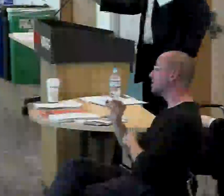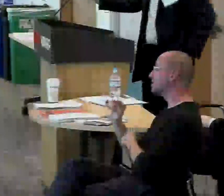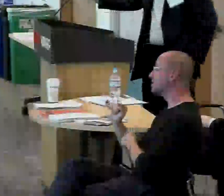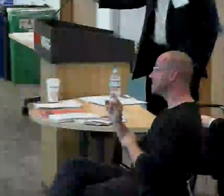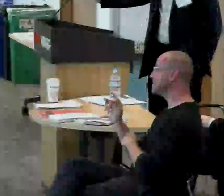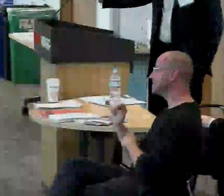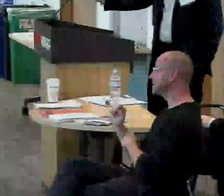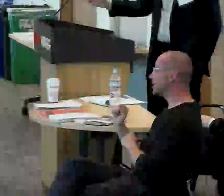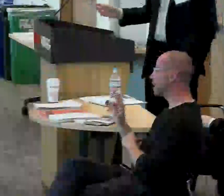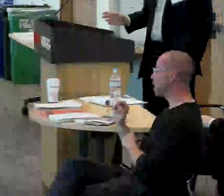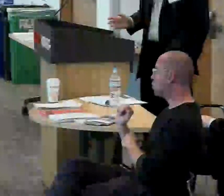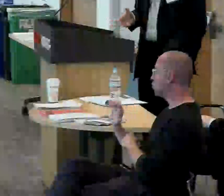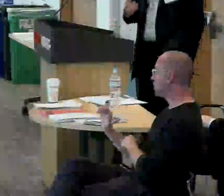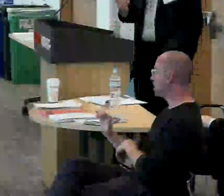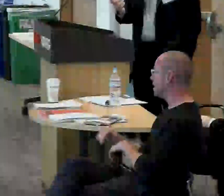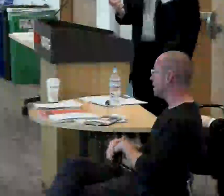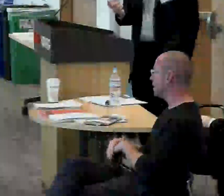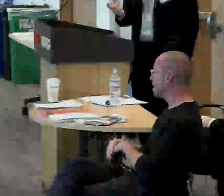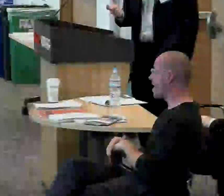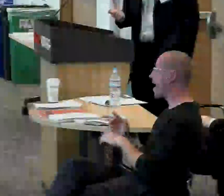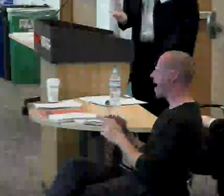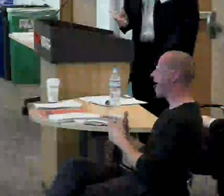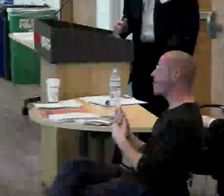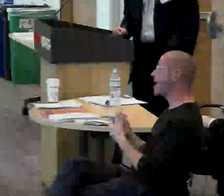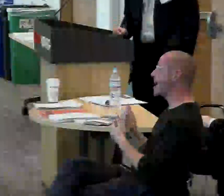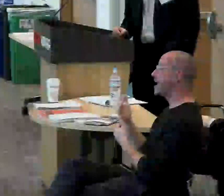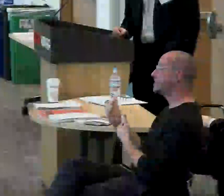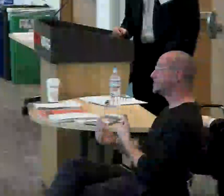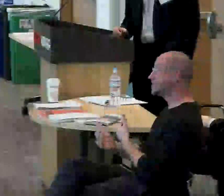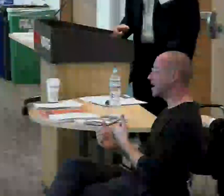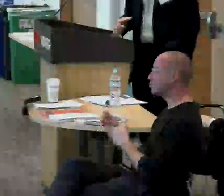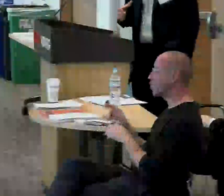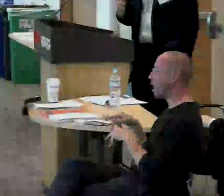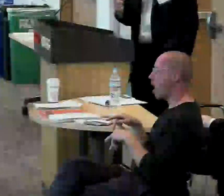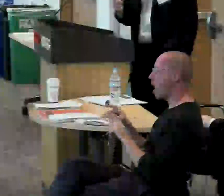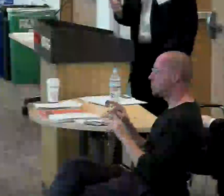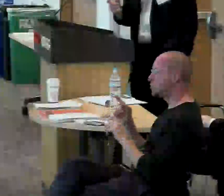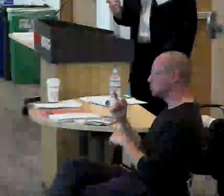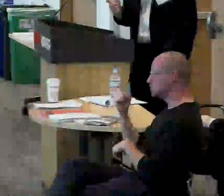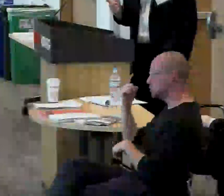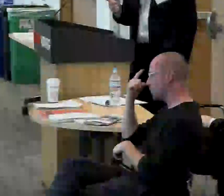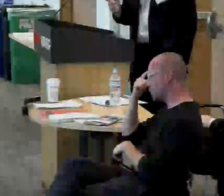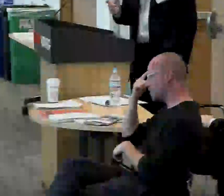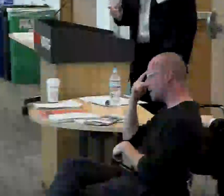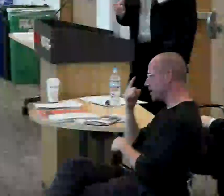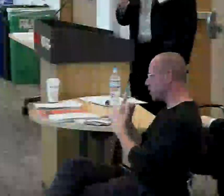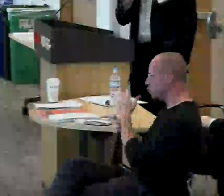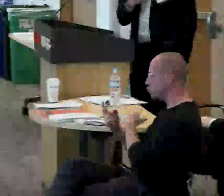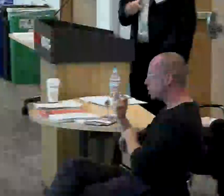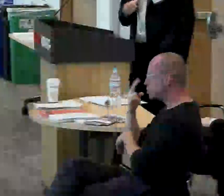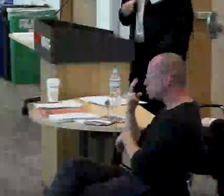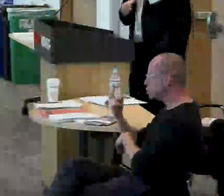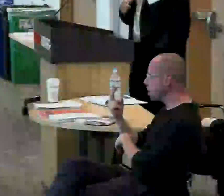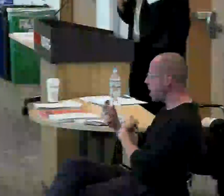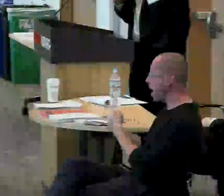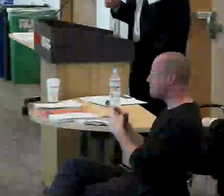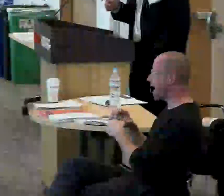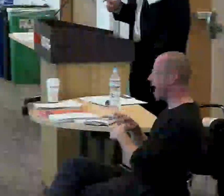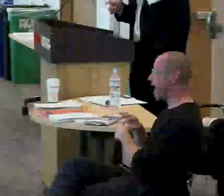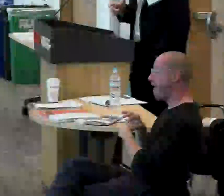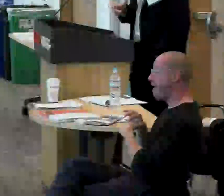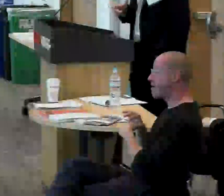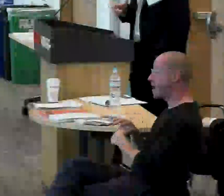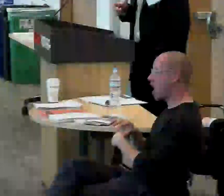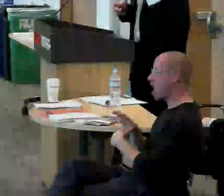hear what some next steps or opportunities you think from some of this information about the context of the unbanked,